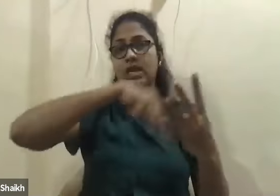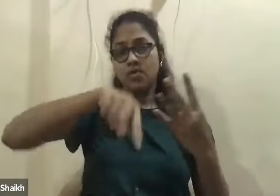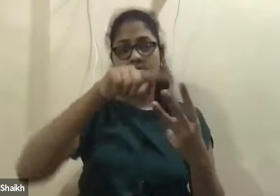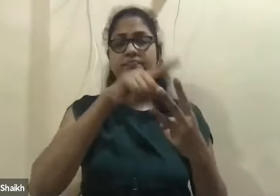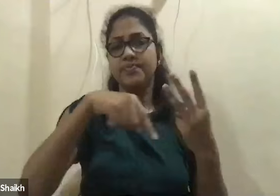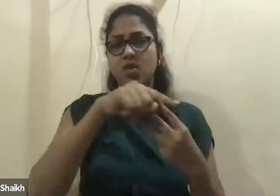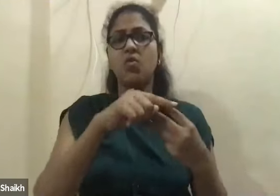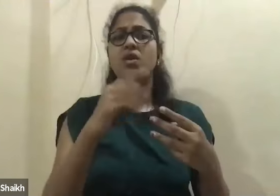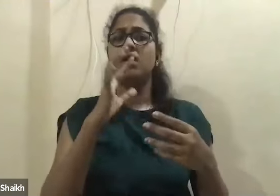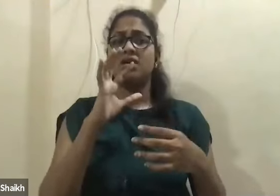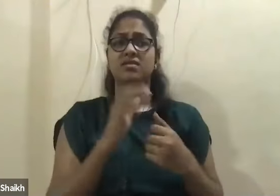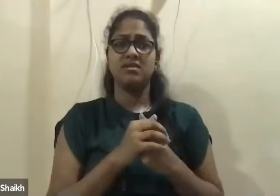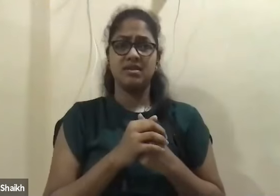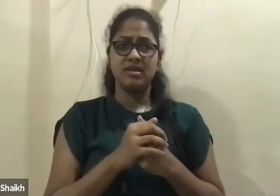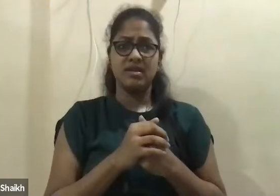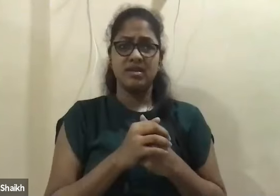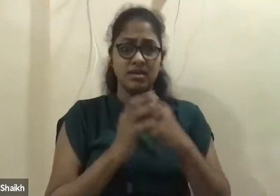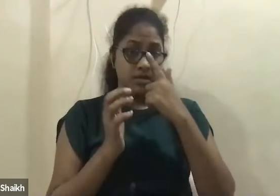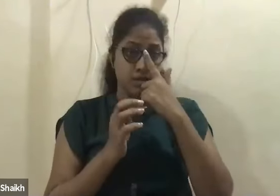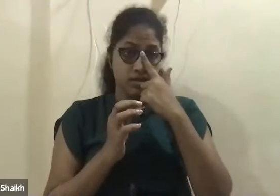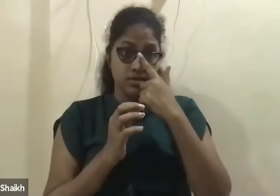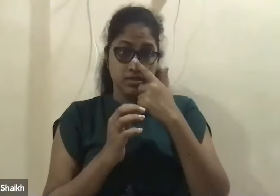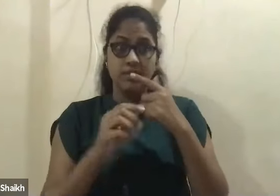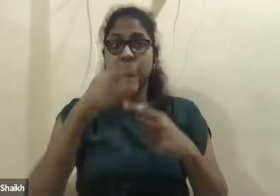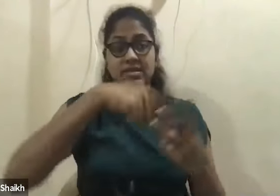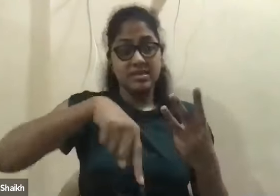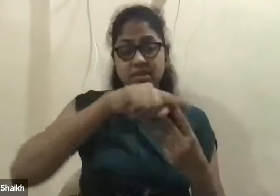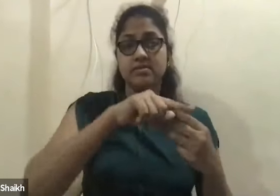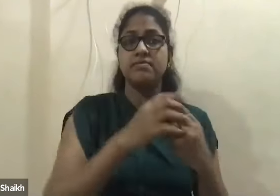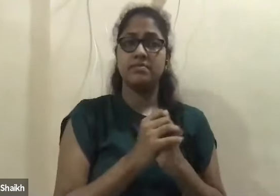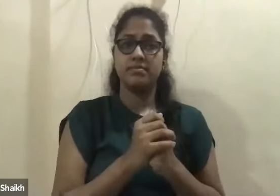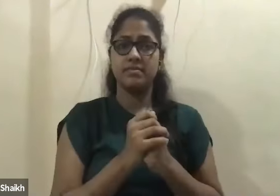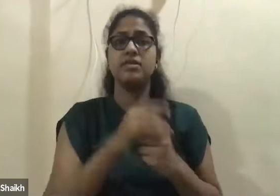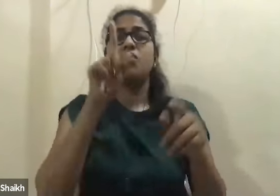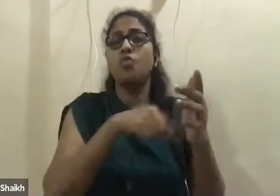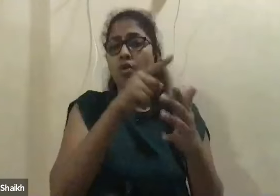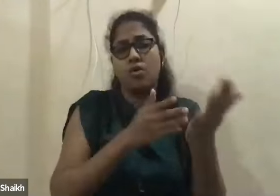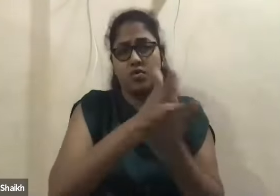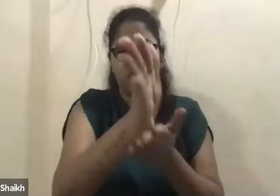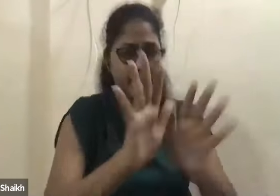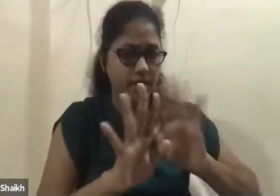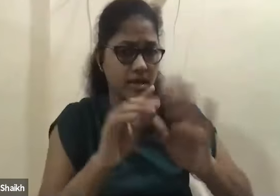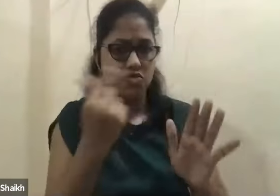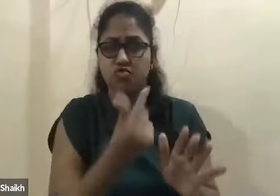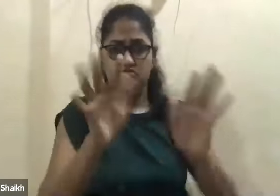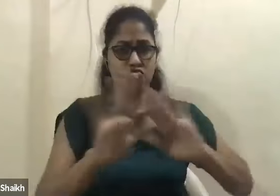they should not have rubbed themselves in the wrong way, and there should be no legal conviction on